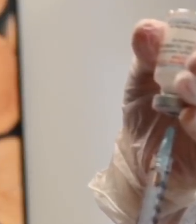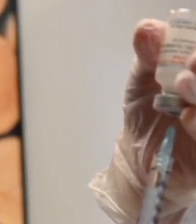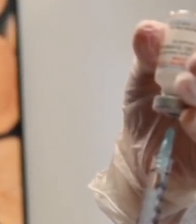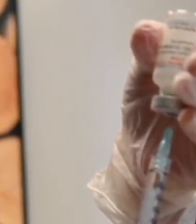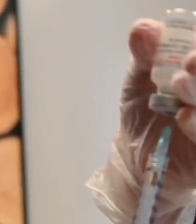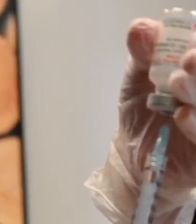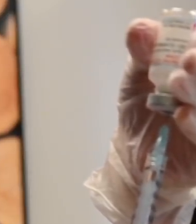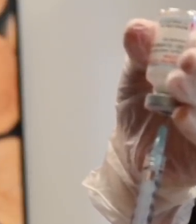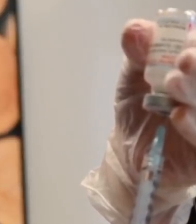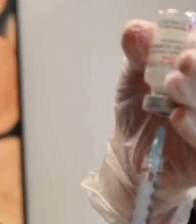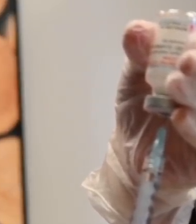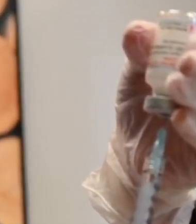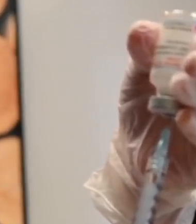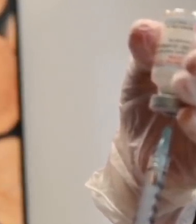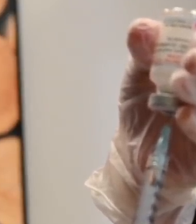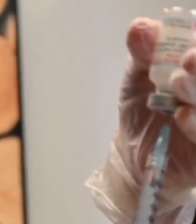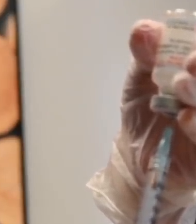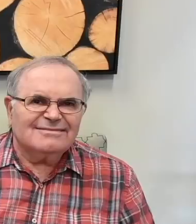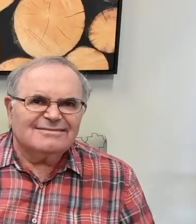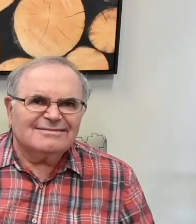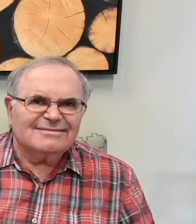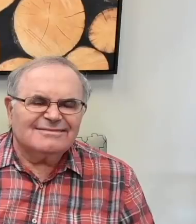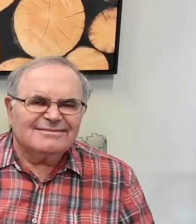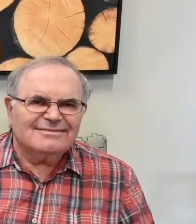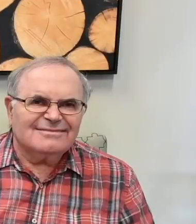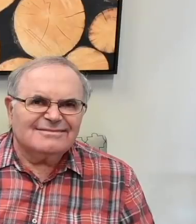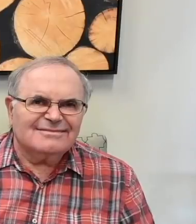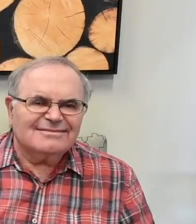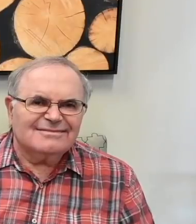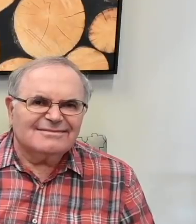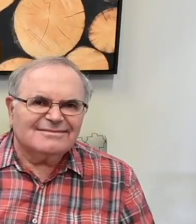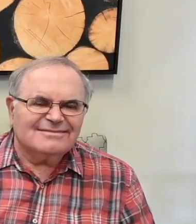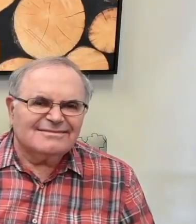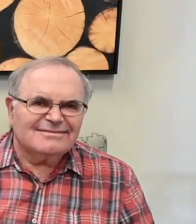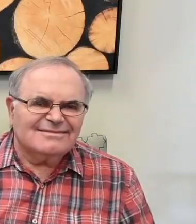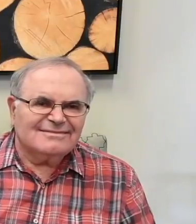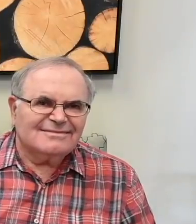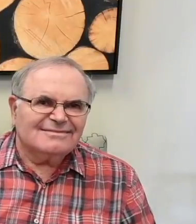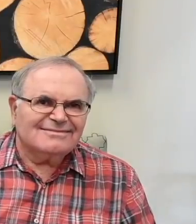as a part of our next phase. We want to begin this as soon as